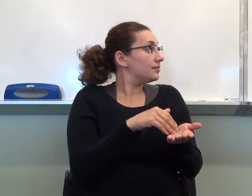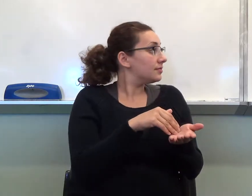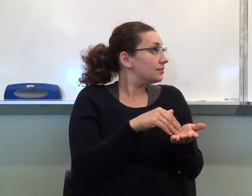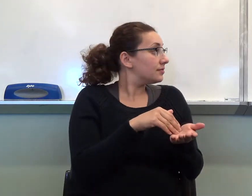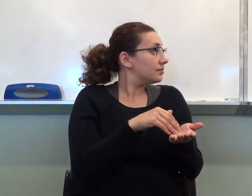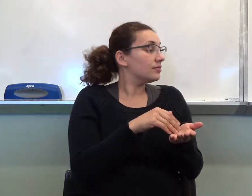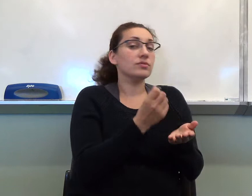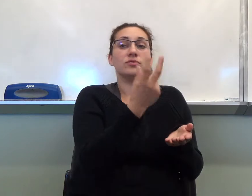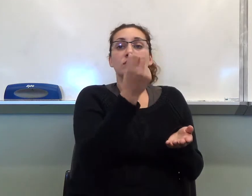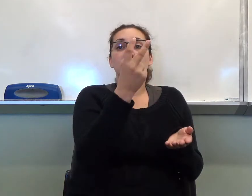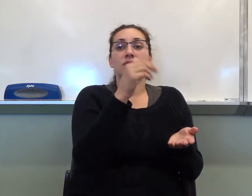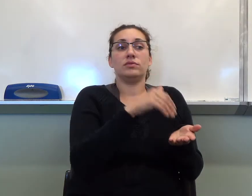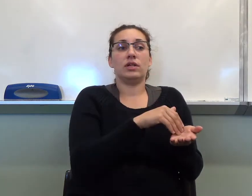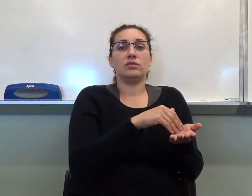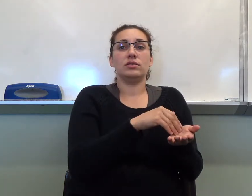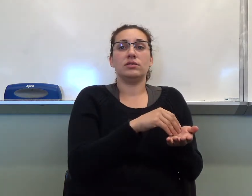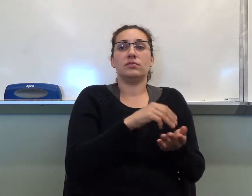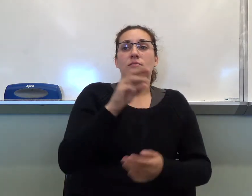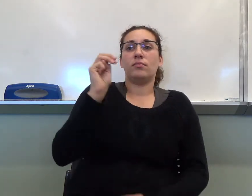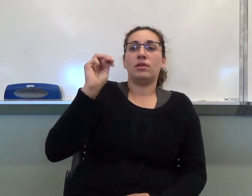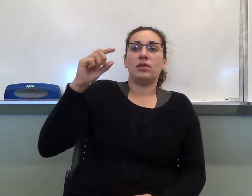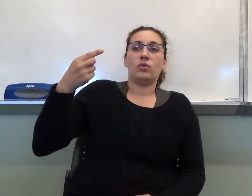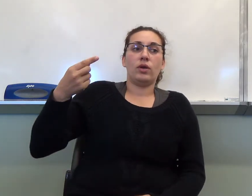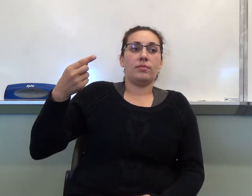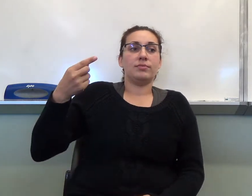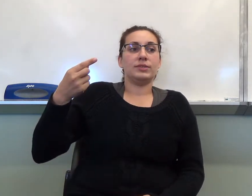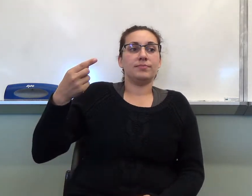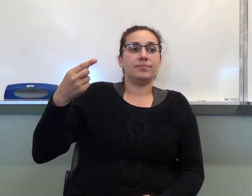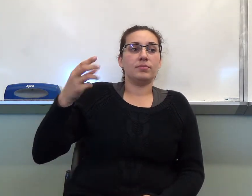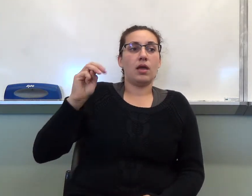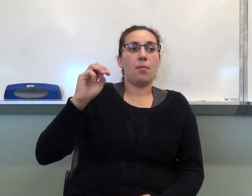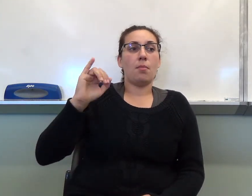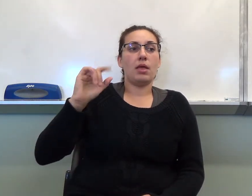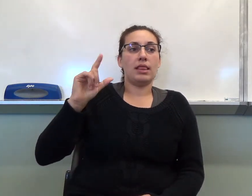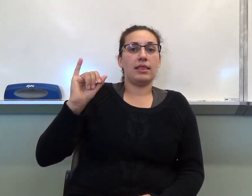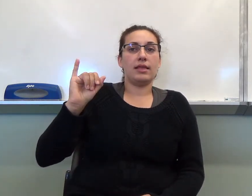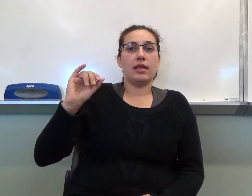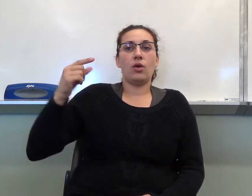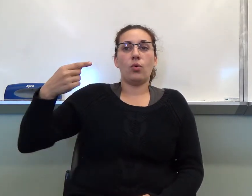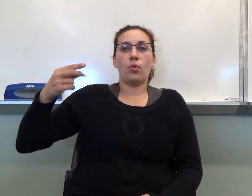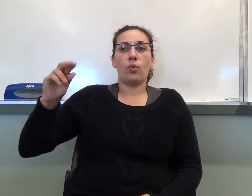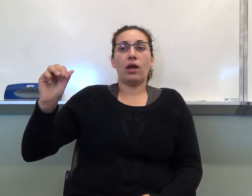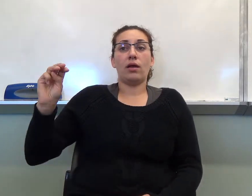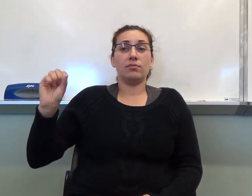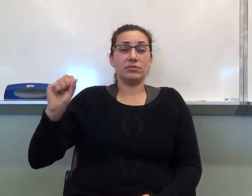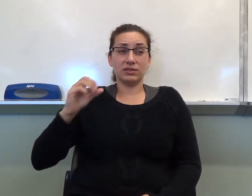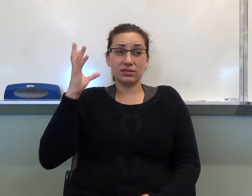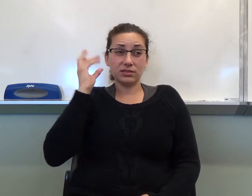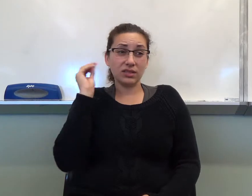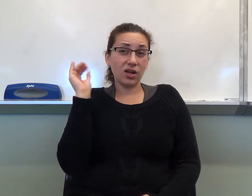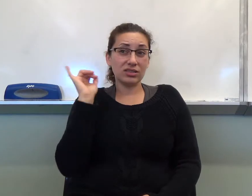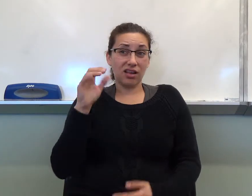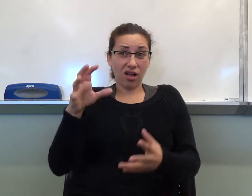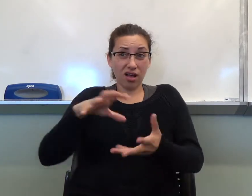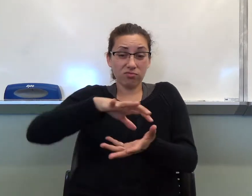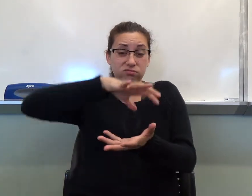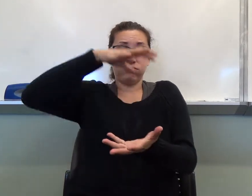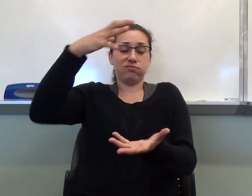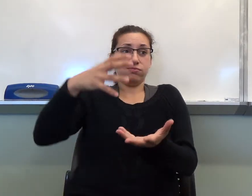12,000 milligrams. Now that sounds like a huge amount of medicine, right? But let's ask, what